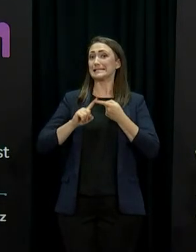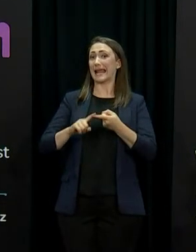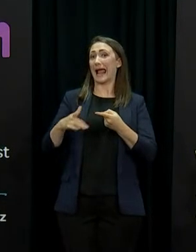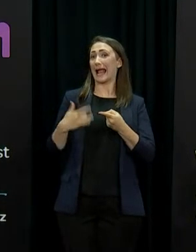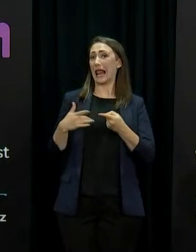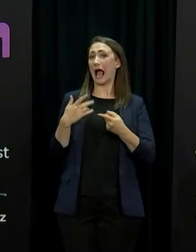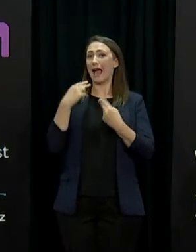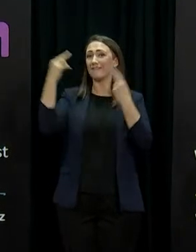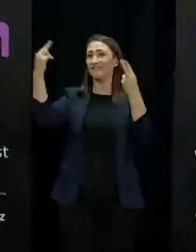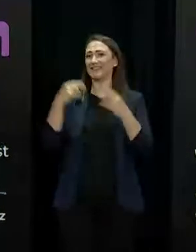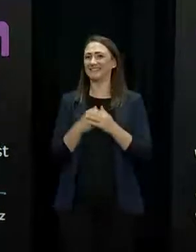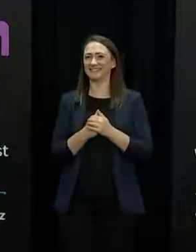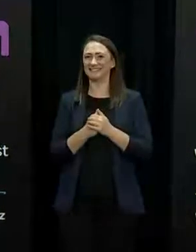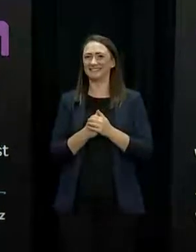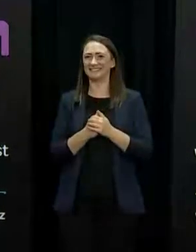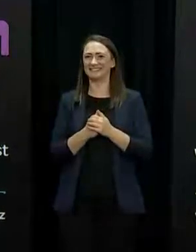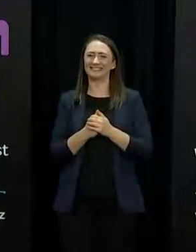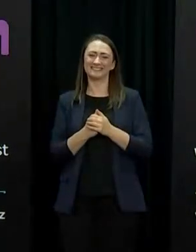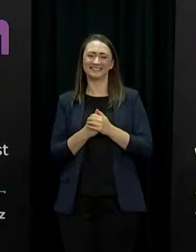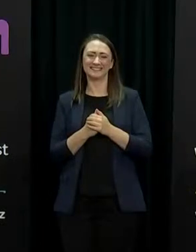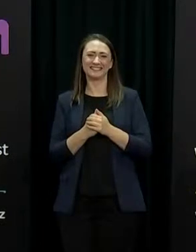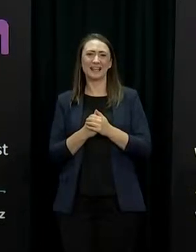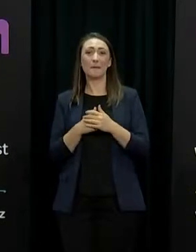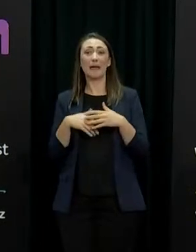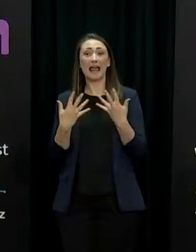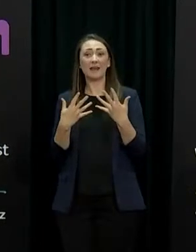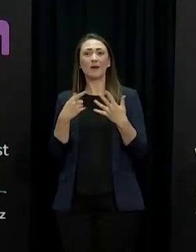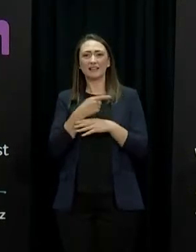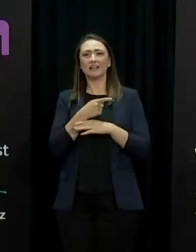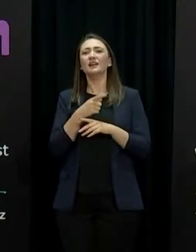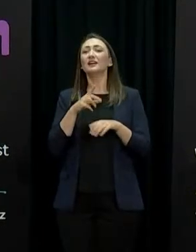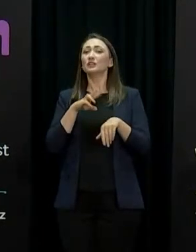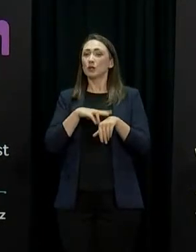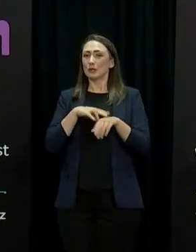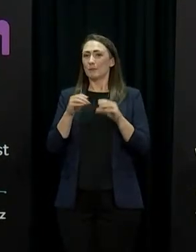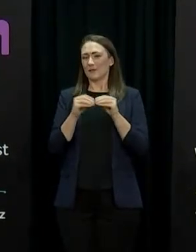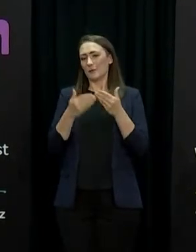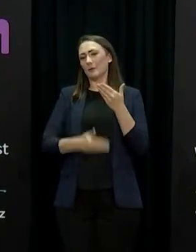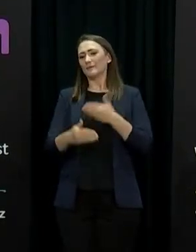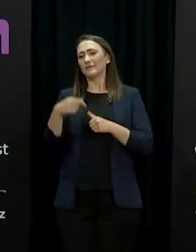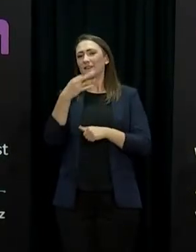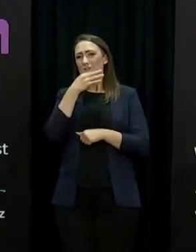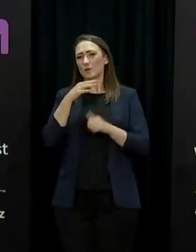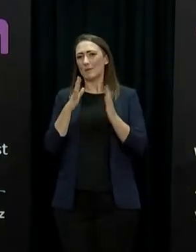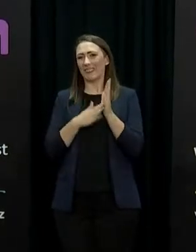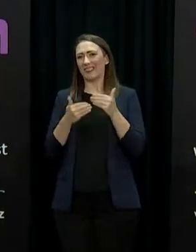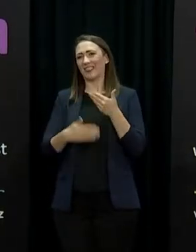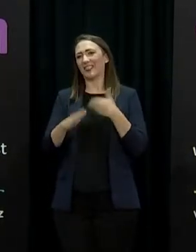All right, we'll wrap up there. Of course, Dr. Bloomfield is still here for a few months yet, so thanks everybody.